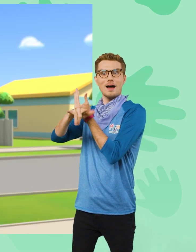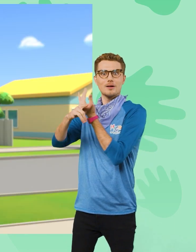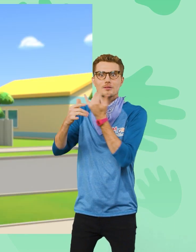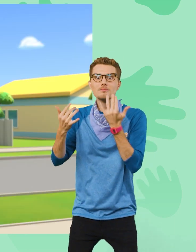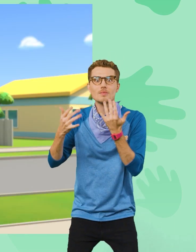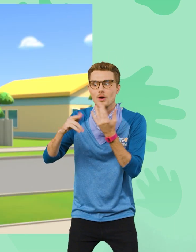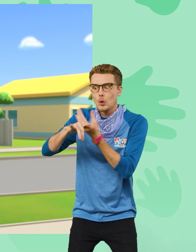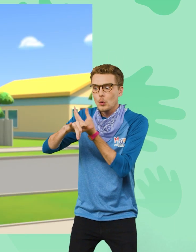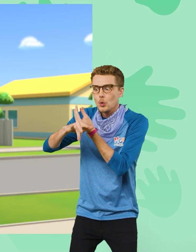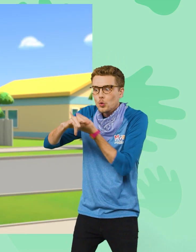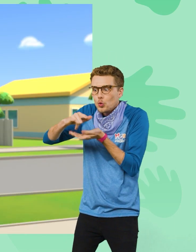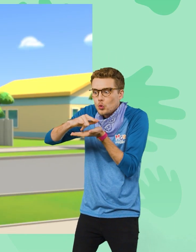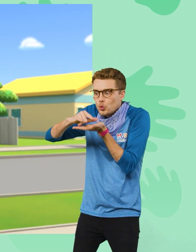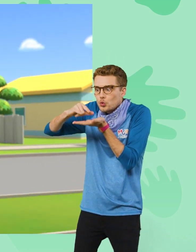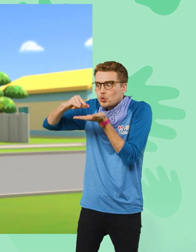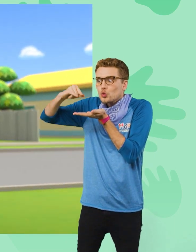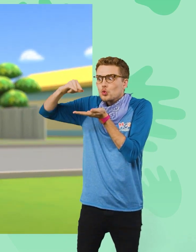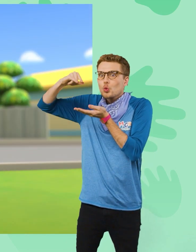Shrinking